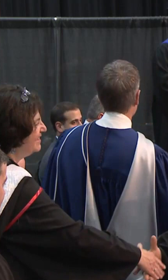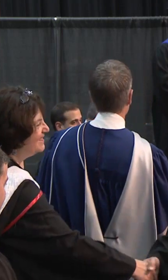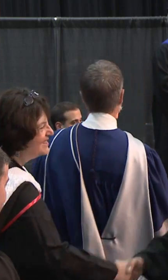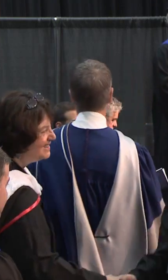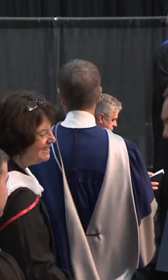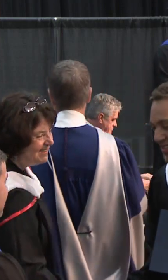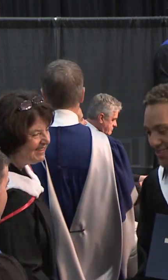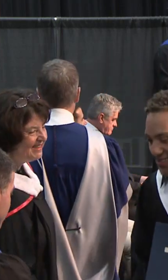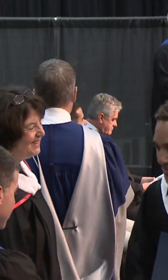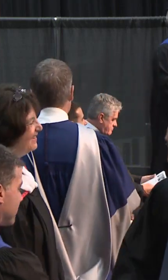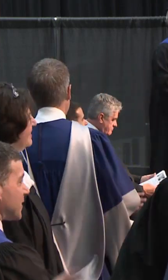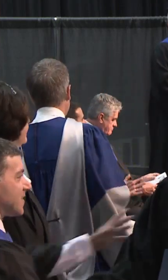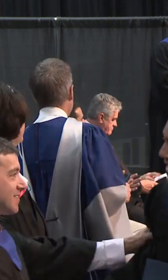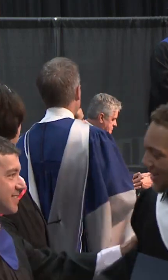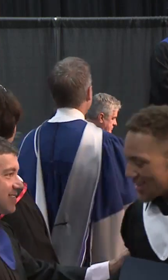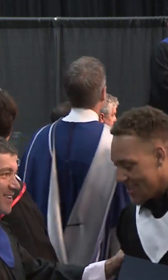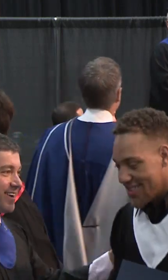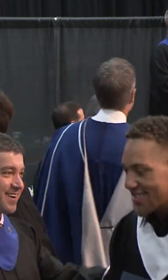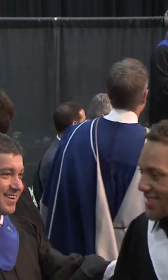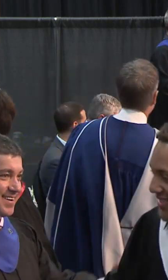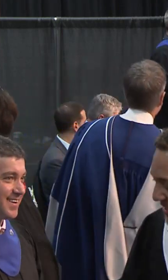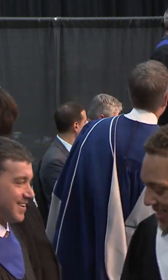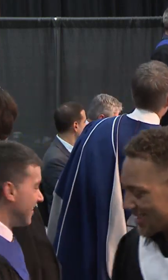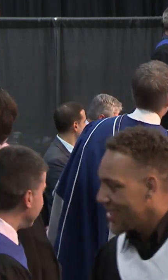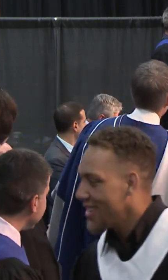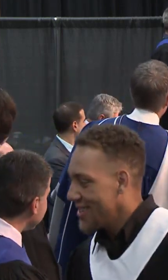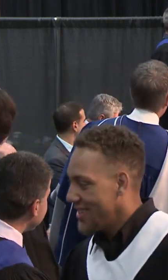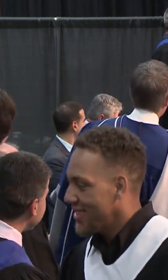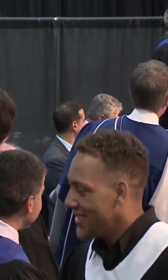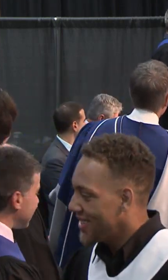Samuel Moses with honors.